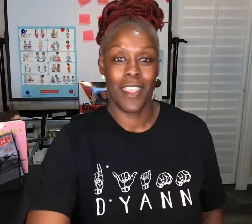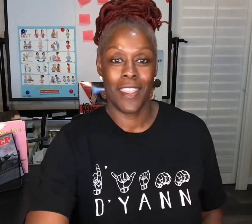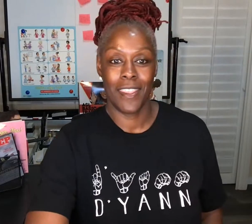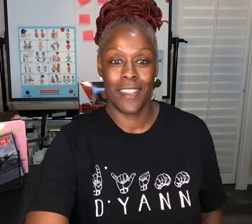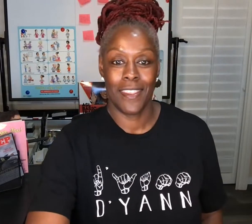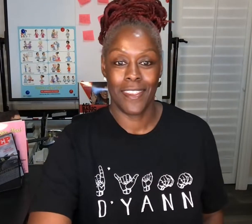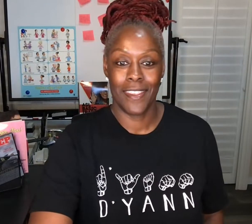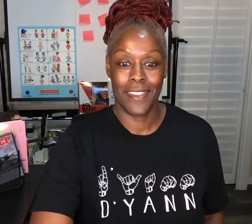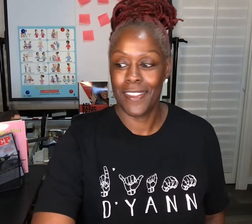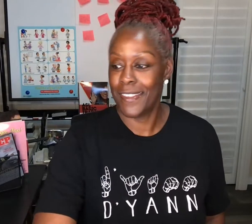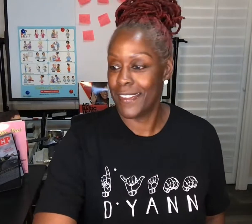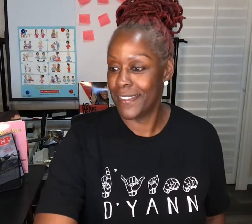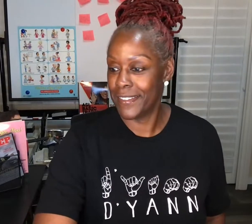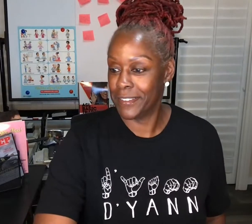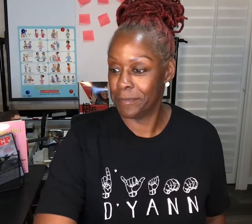Okay.